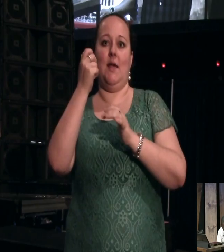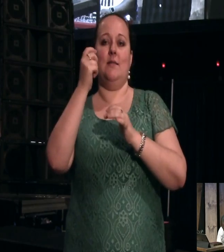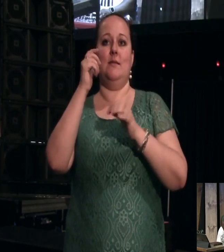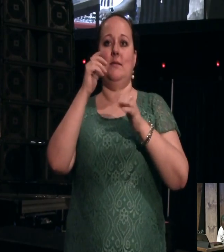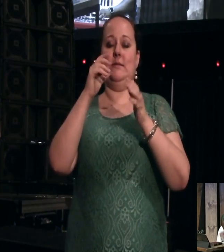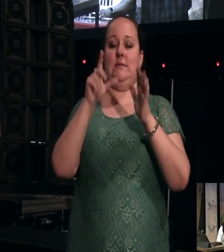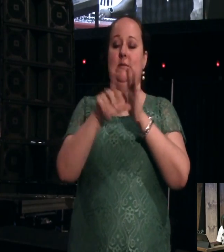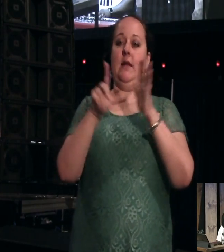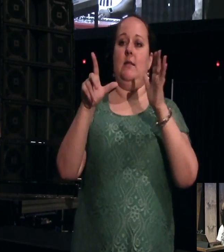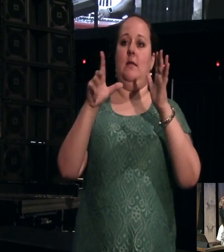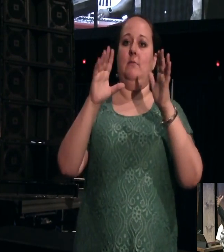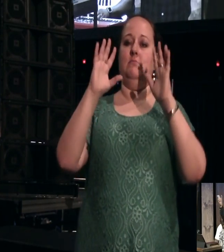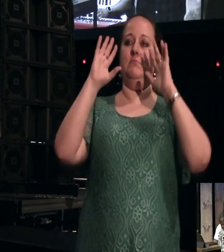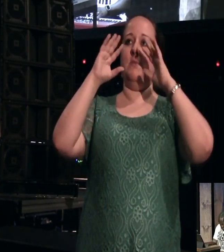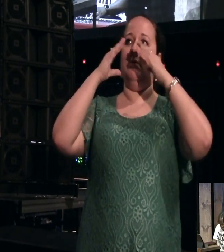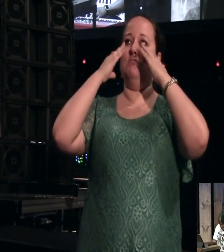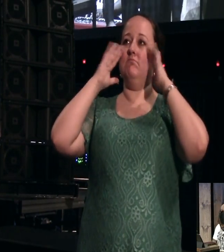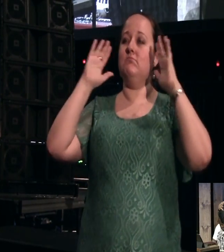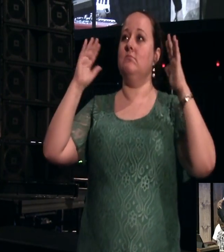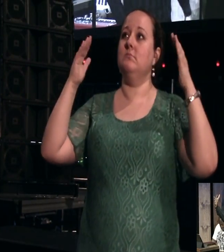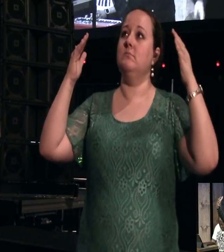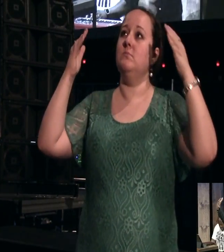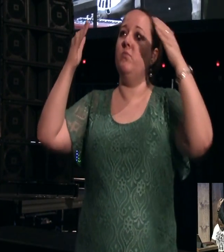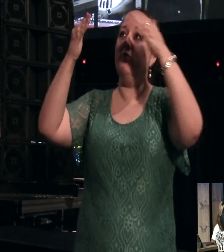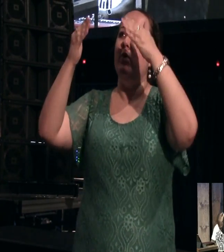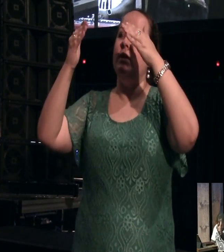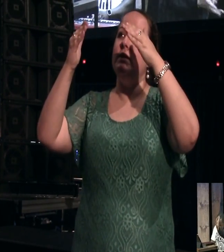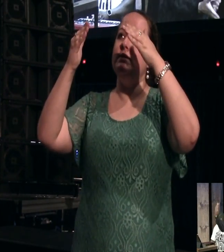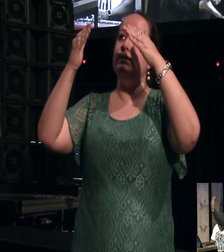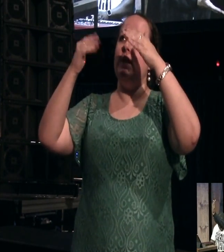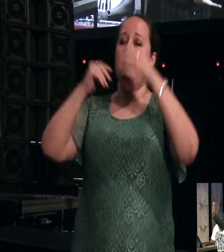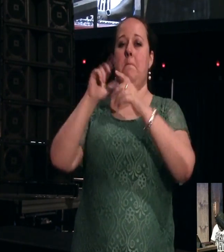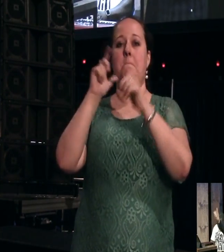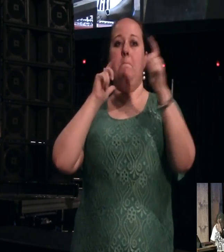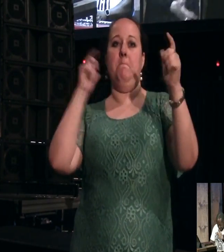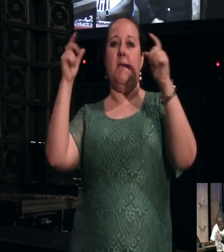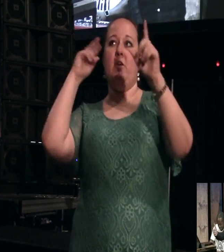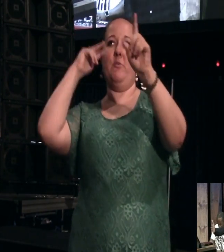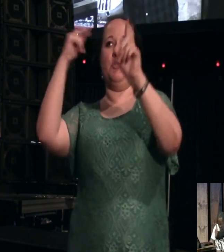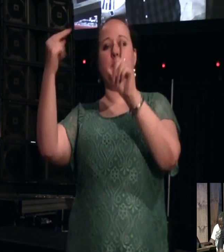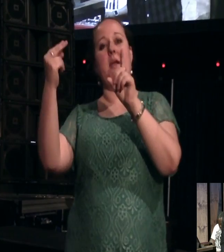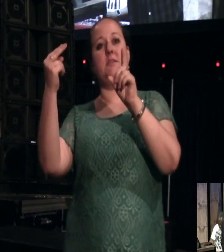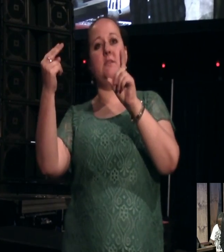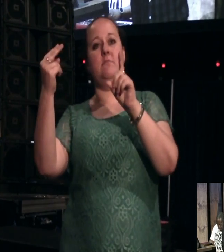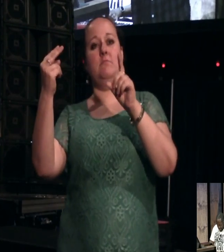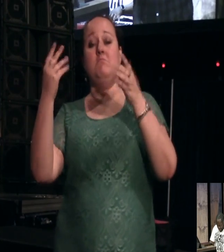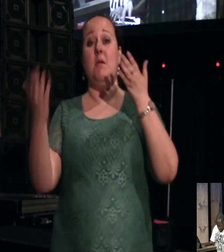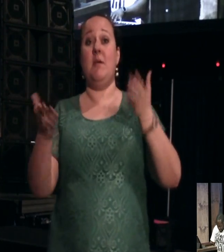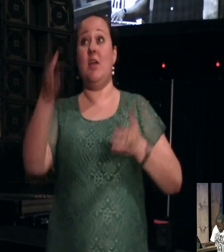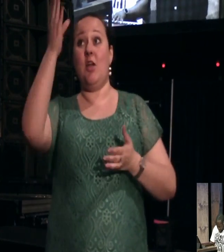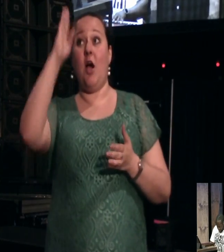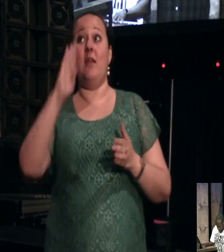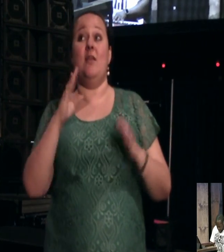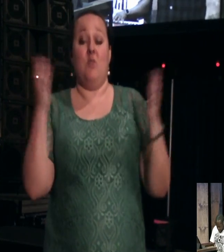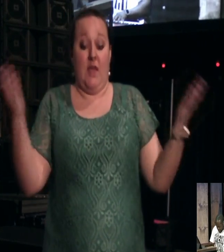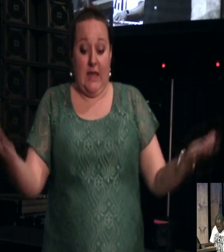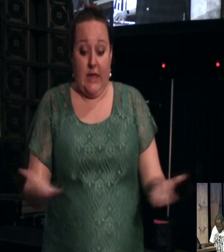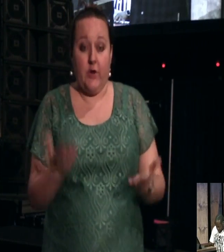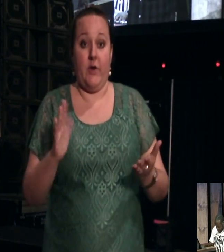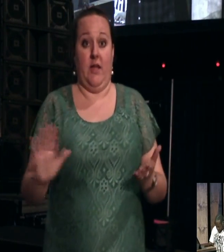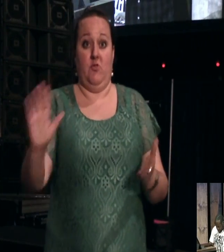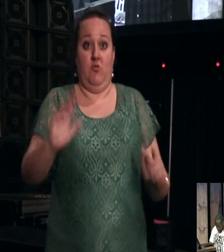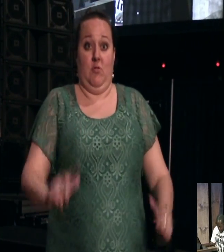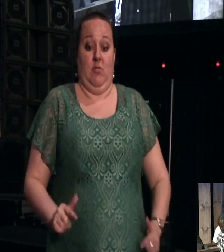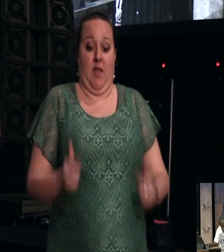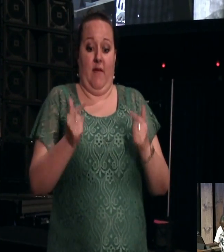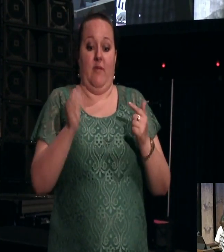with Jesus, because your view is going to be inflated and this bigger view is going to drive a bigger response. Maybe you just need to hear that